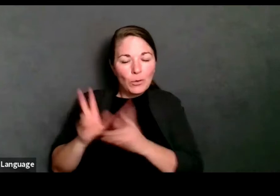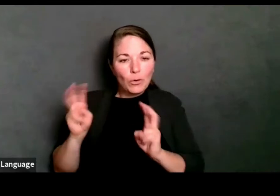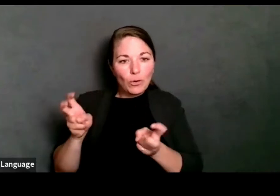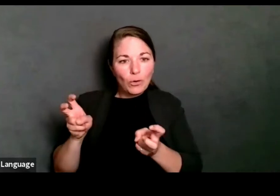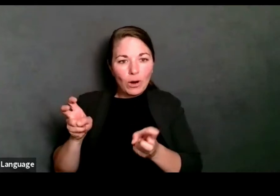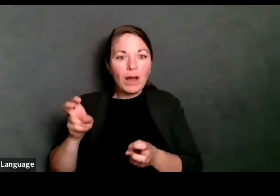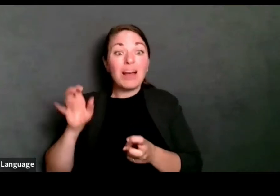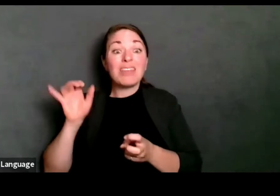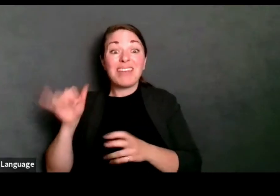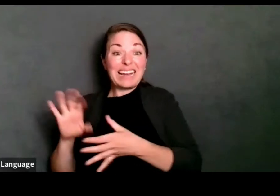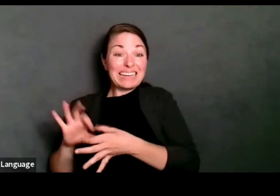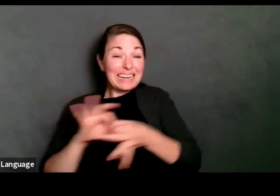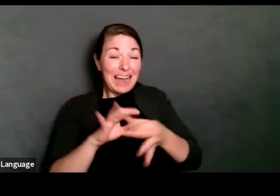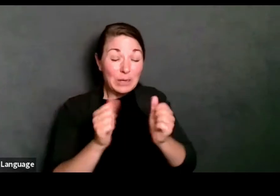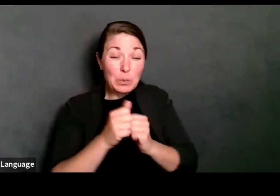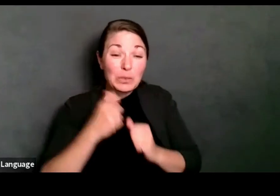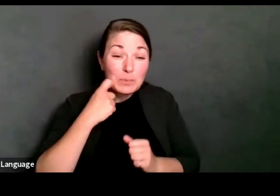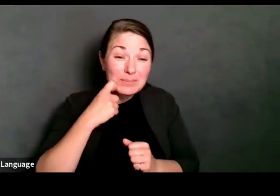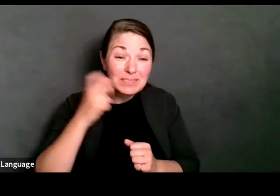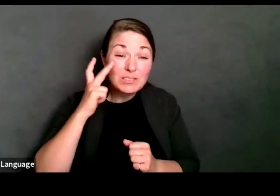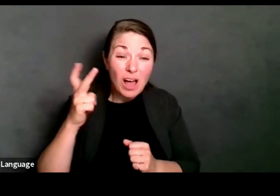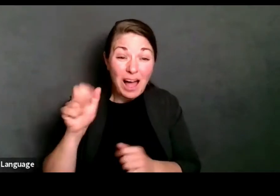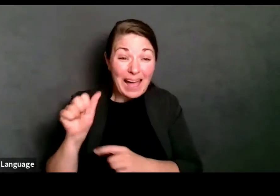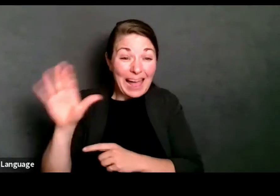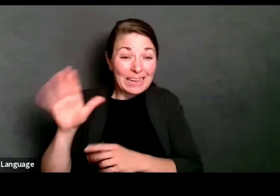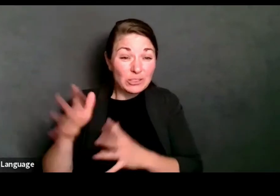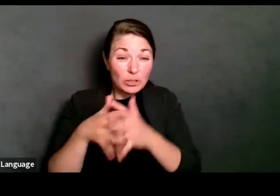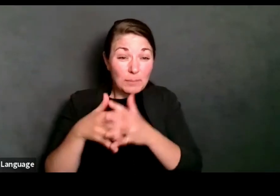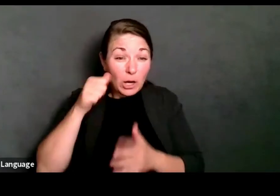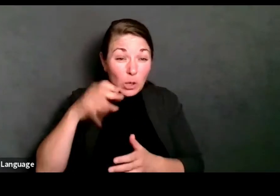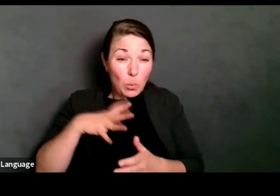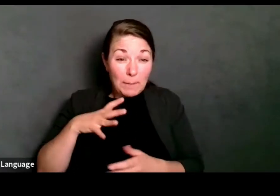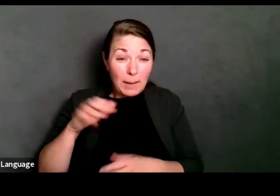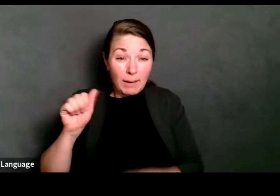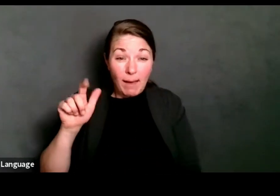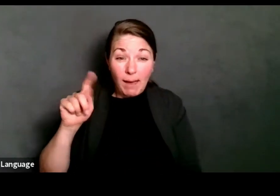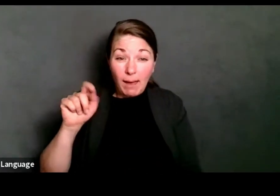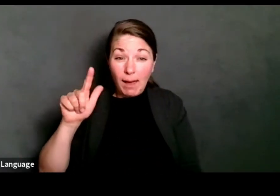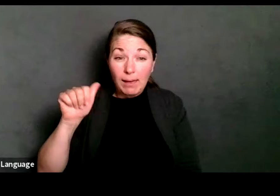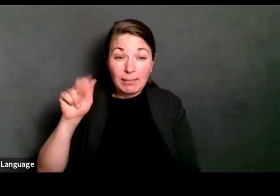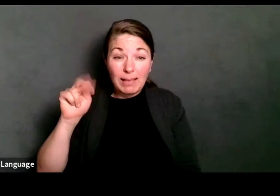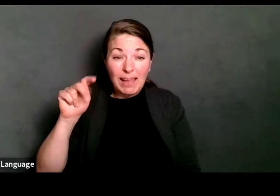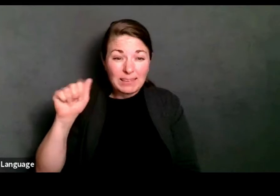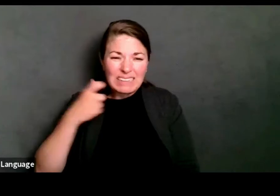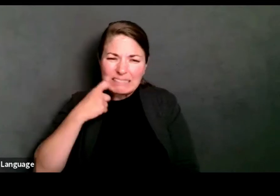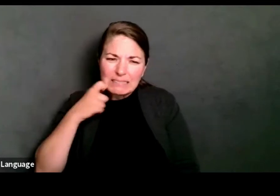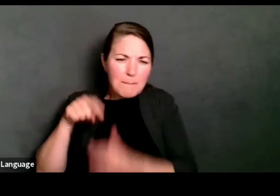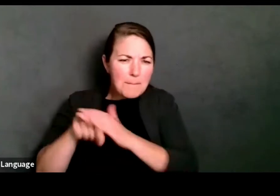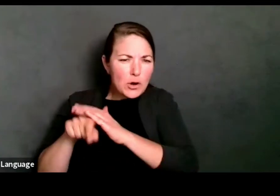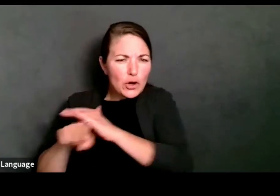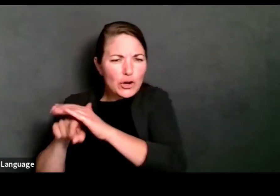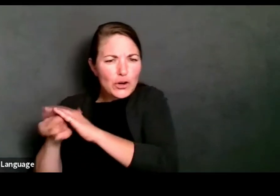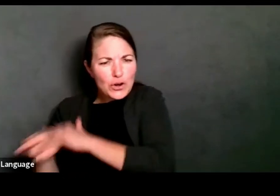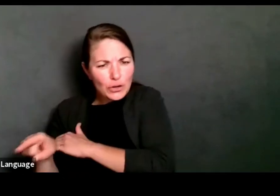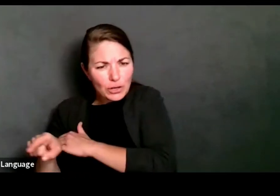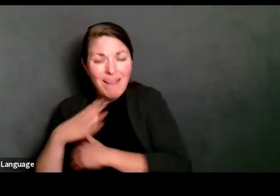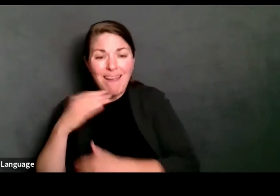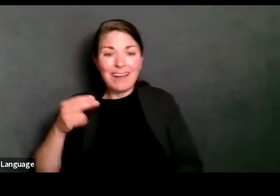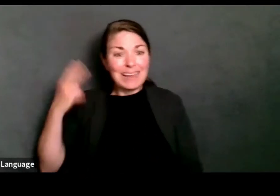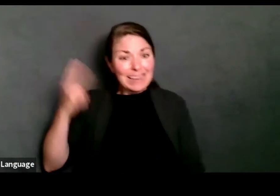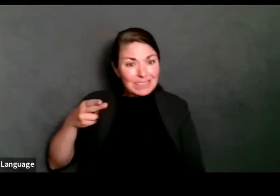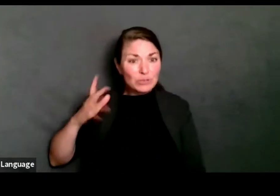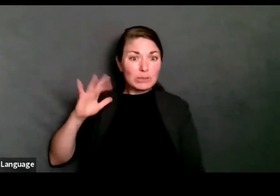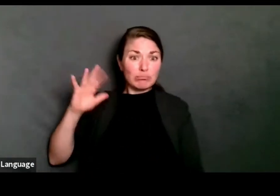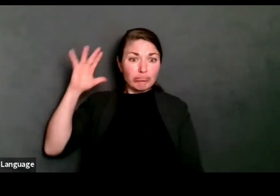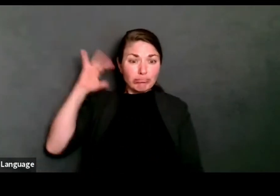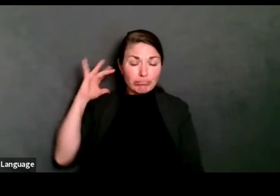that we recently saw in the mass murder of Asian American women in Atlanta, and also to the history of the eugenics movement in America and